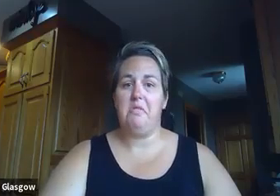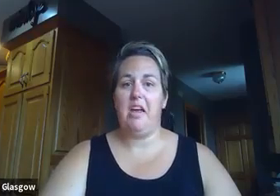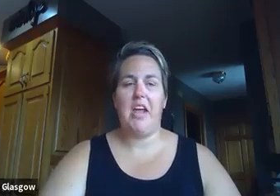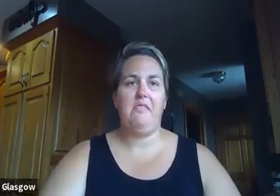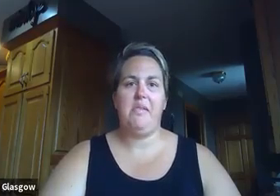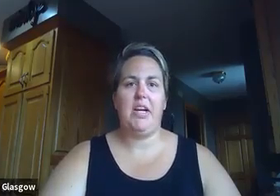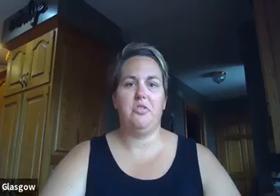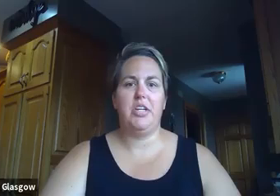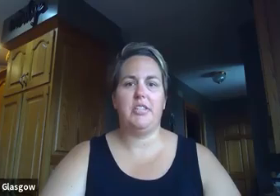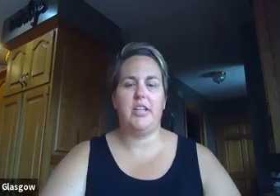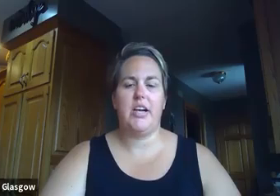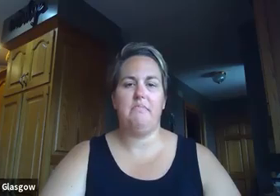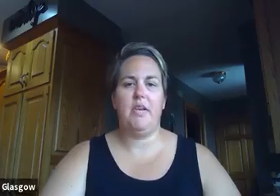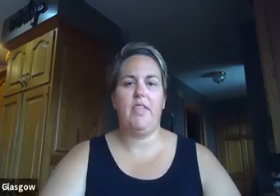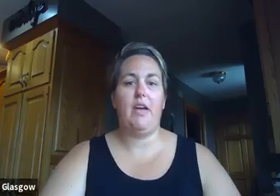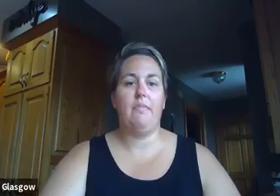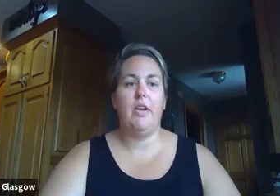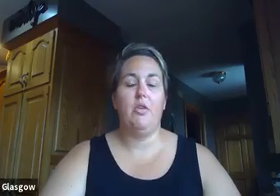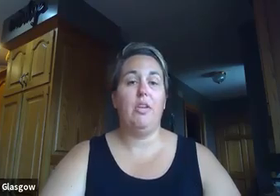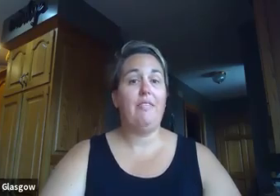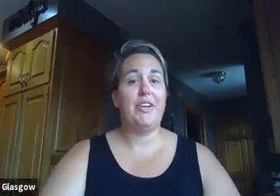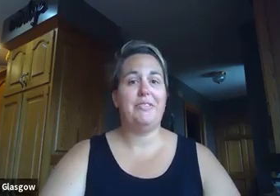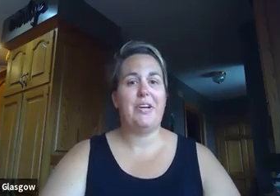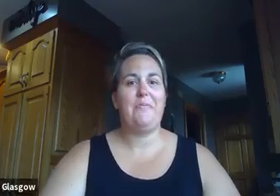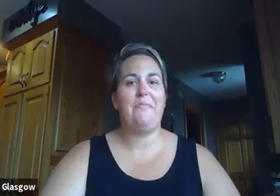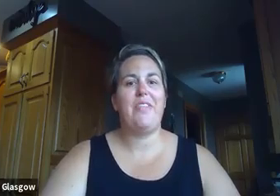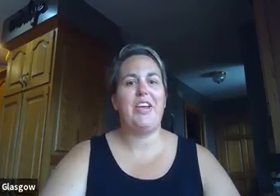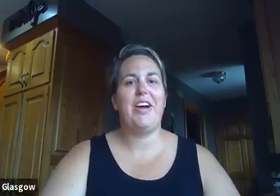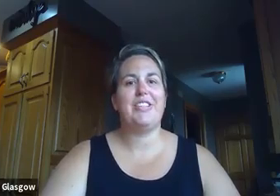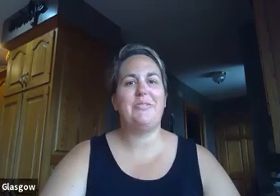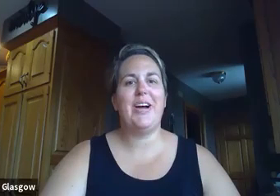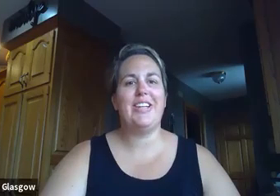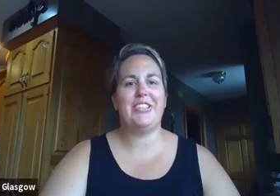love to have anybody join us if they would love to. So thank you guys so much.